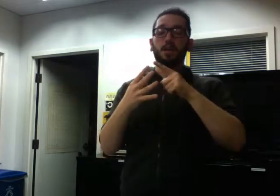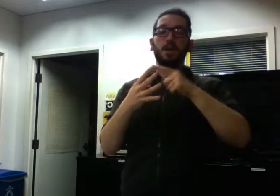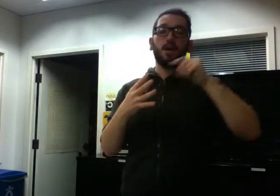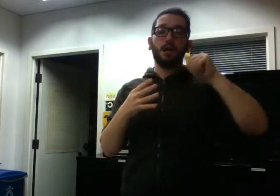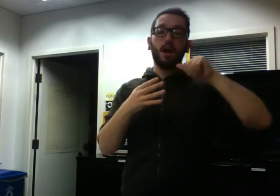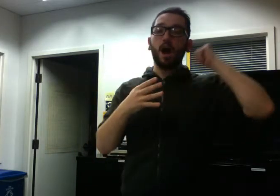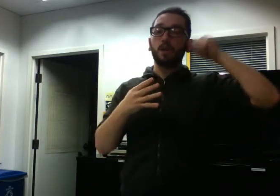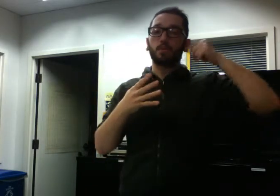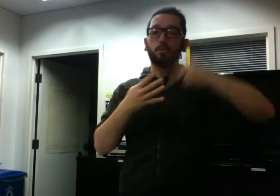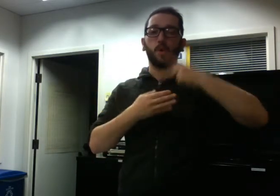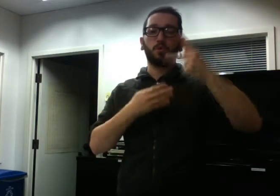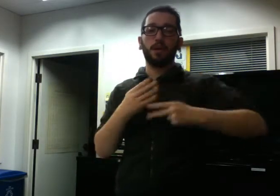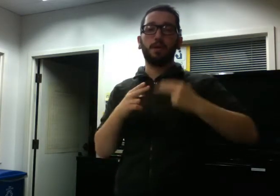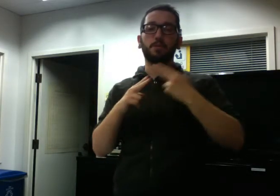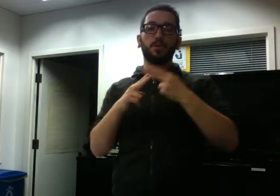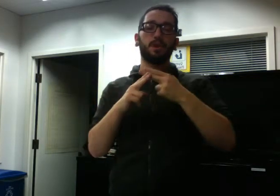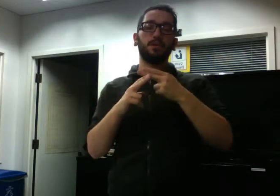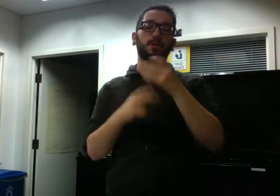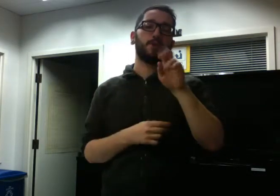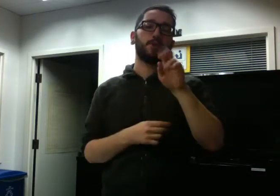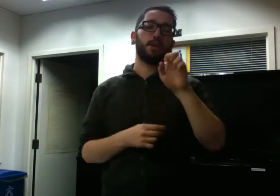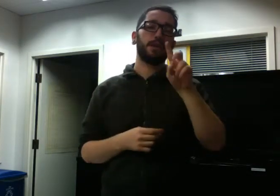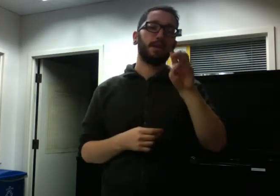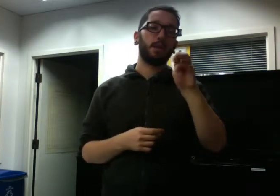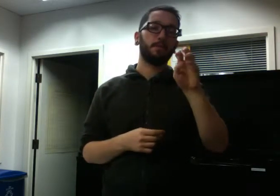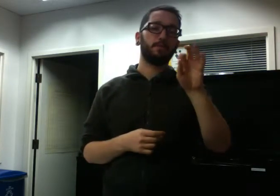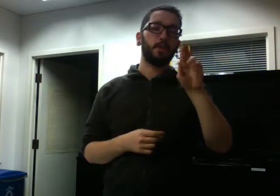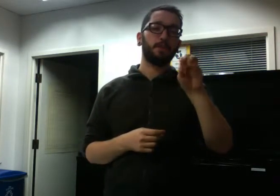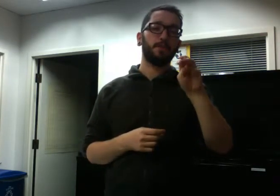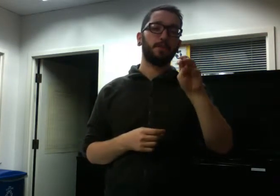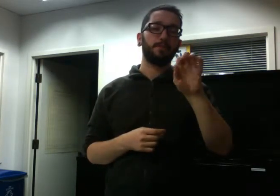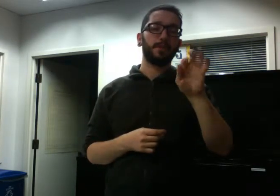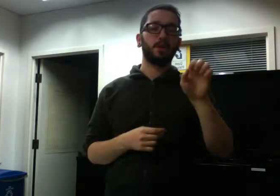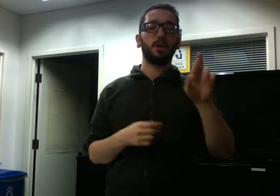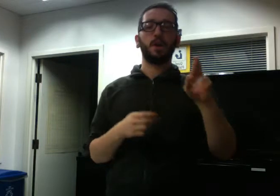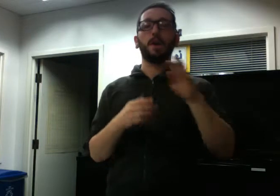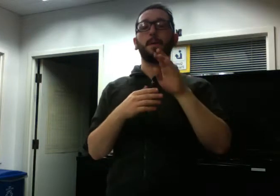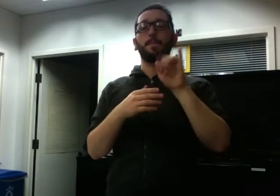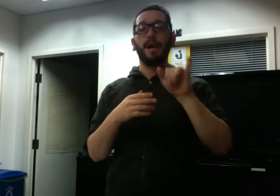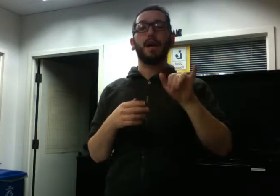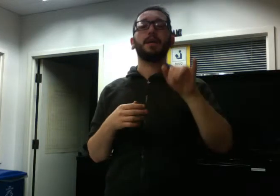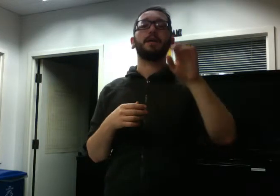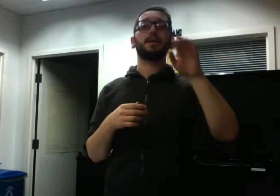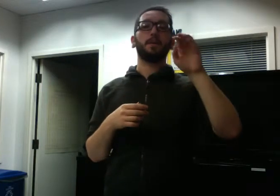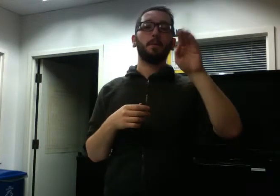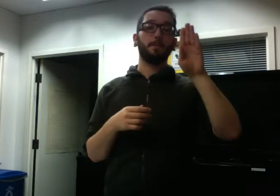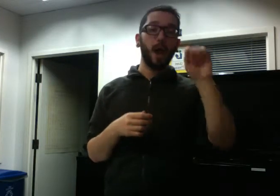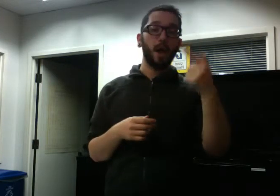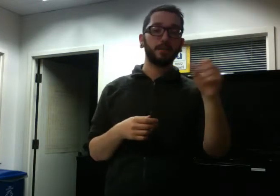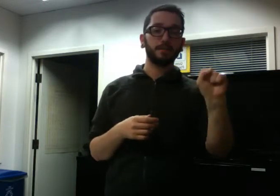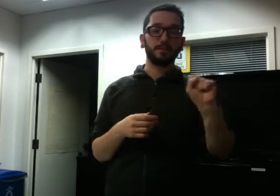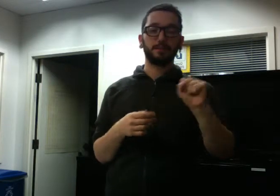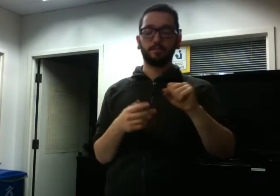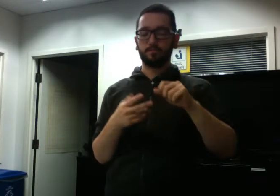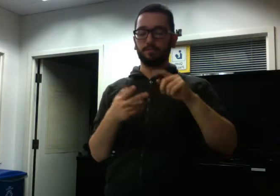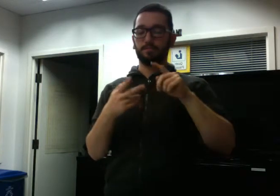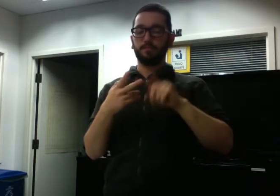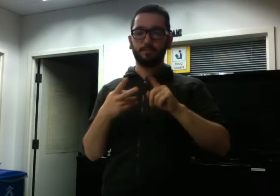entitled Freedom from Fear by Reverend Mary Boggs of the Living Enrichment Institute, a book